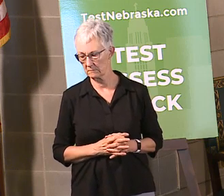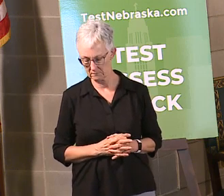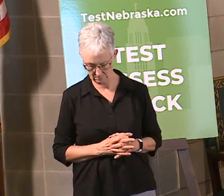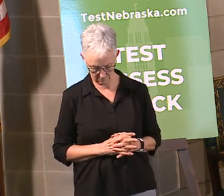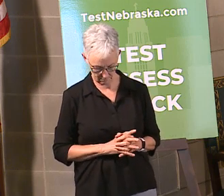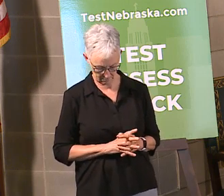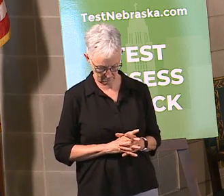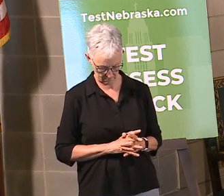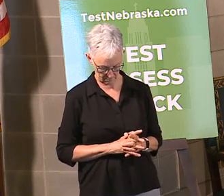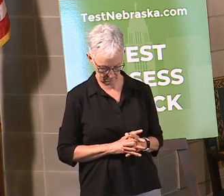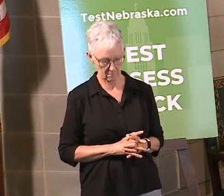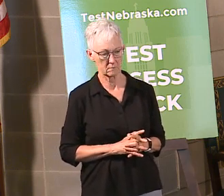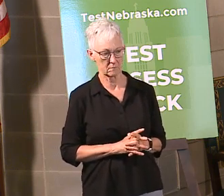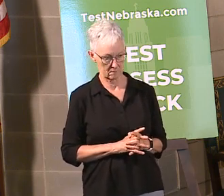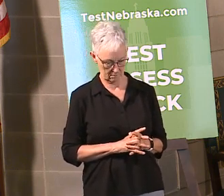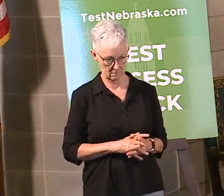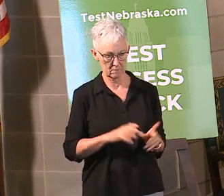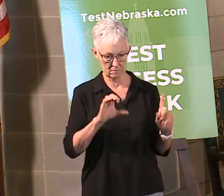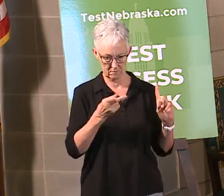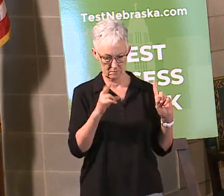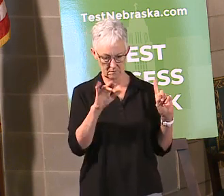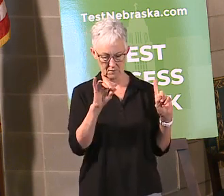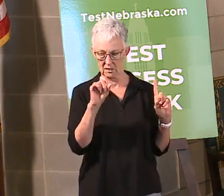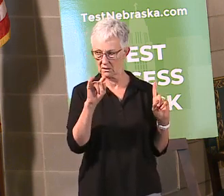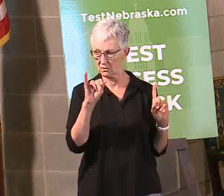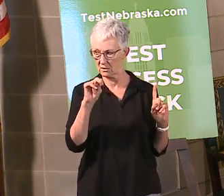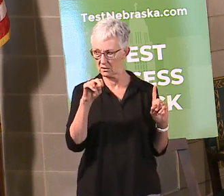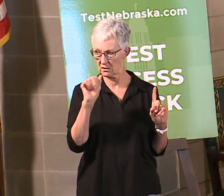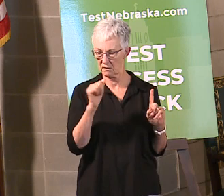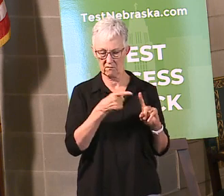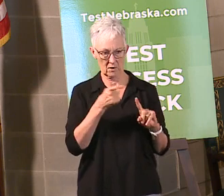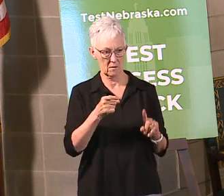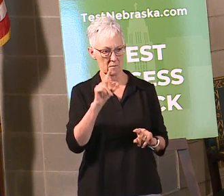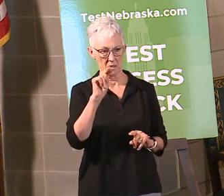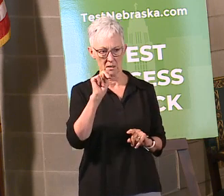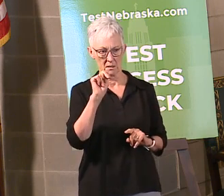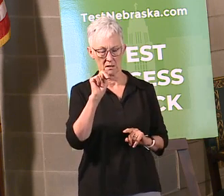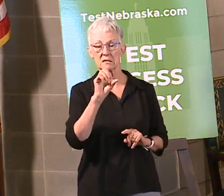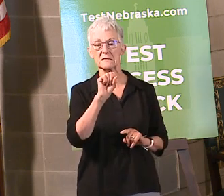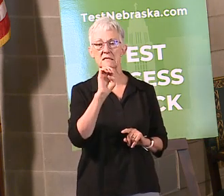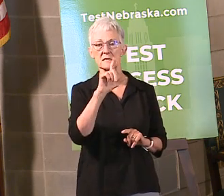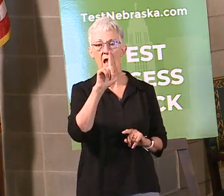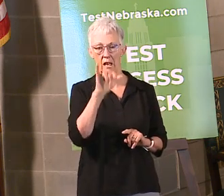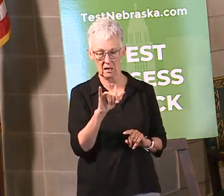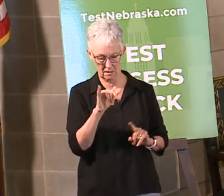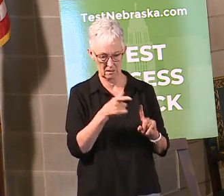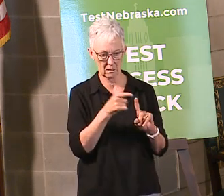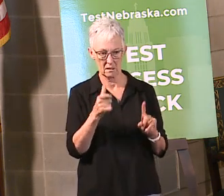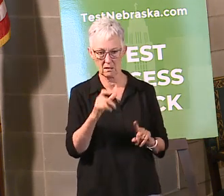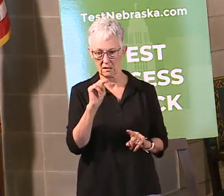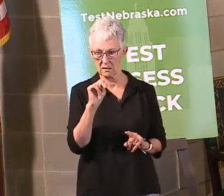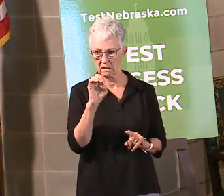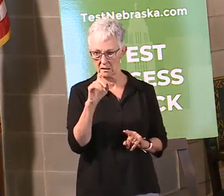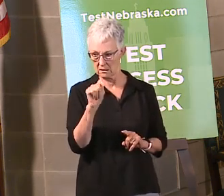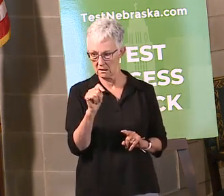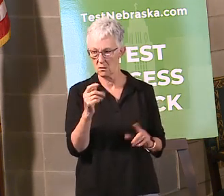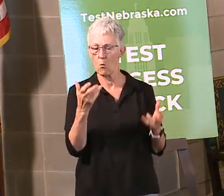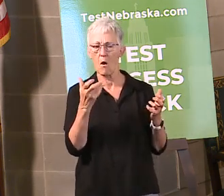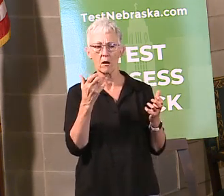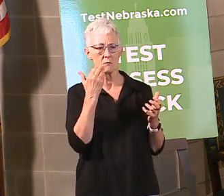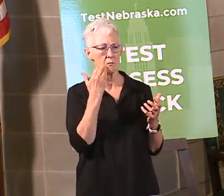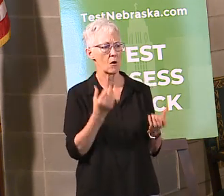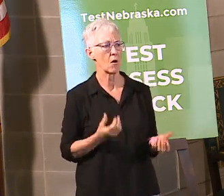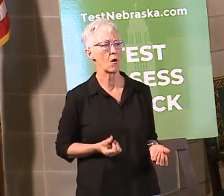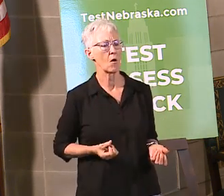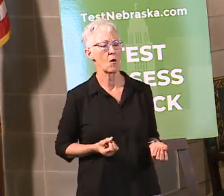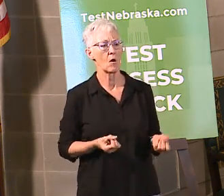deaths related to the meatpacking industry? Christina Telly from NET would like to, Selly from NET would like to have an update with regard